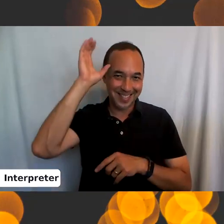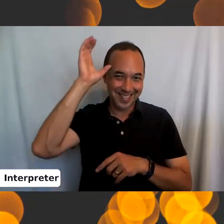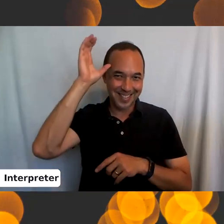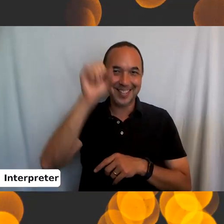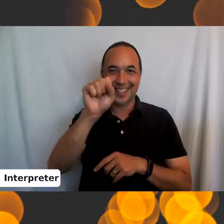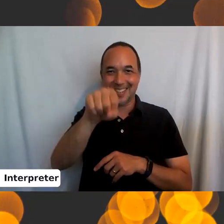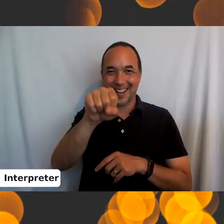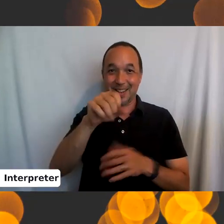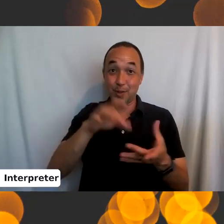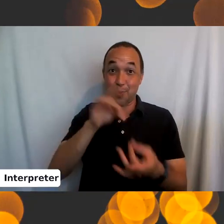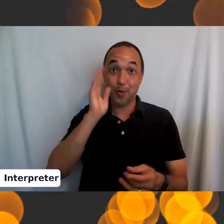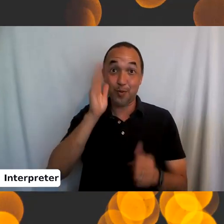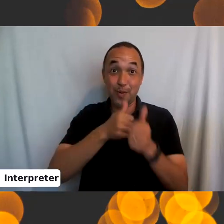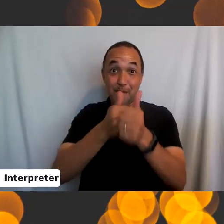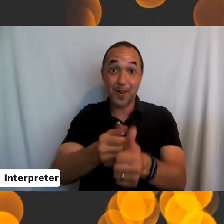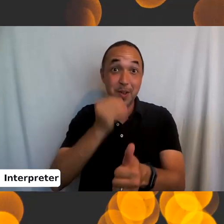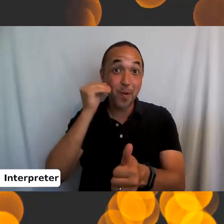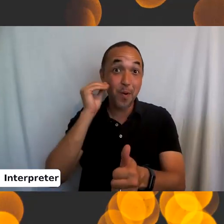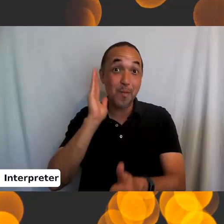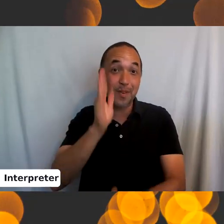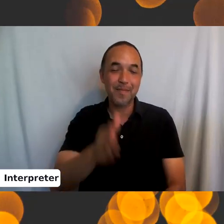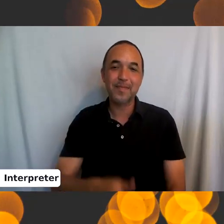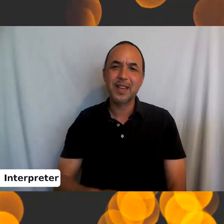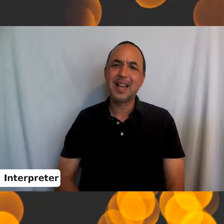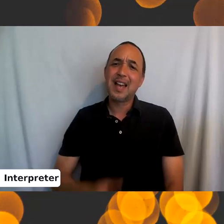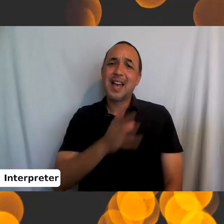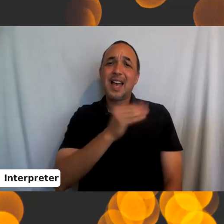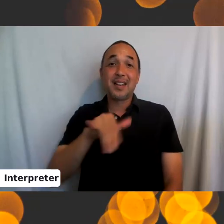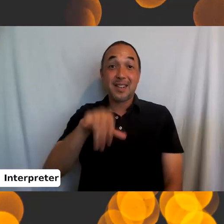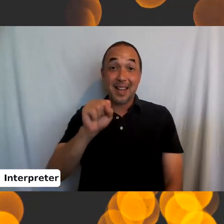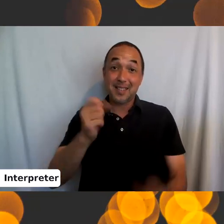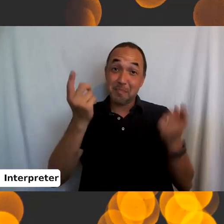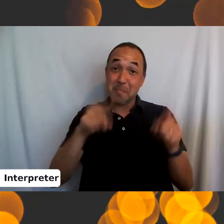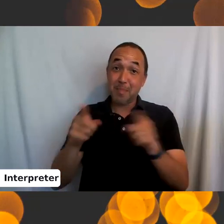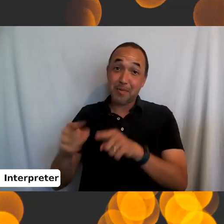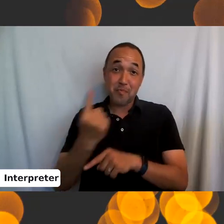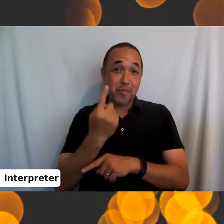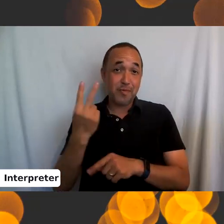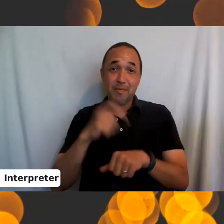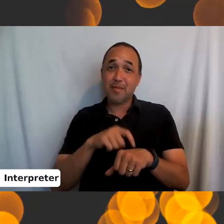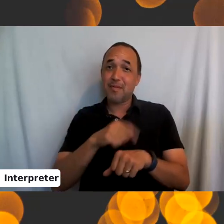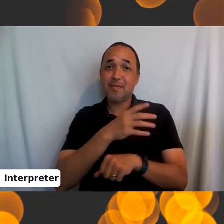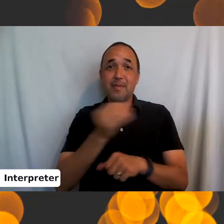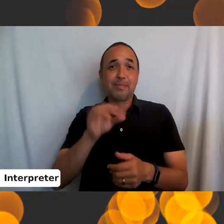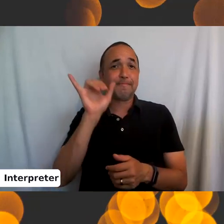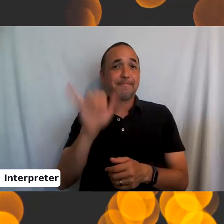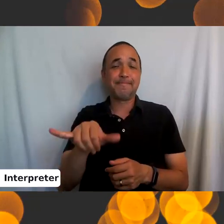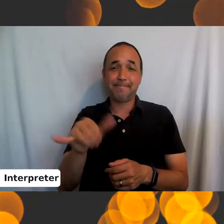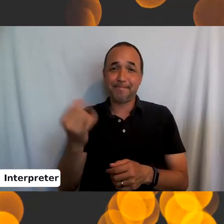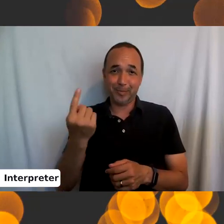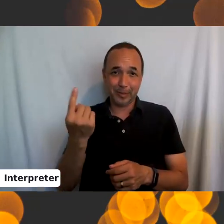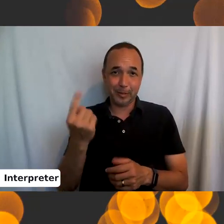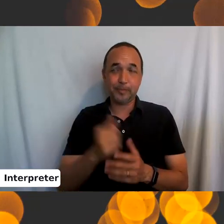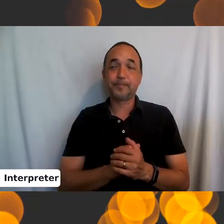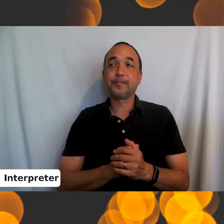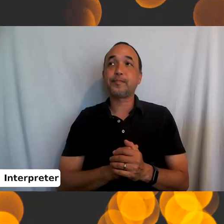for that. But that being said, it has happened a couple of times. And that is one of those things where, again, you sort